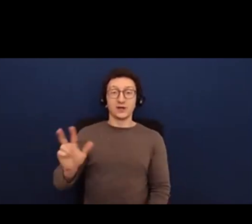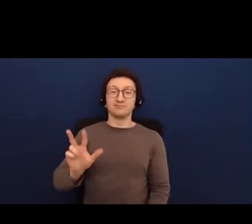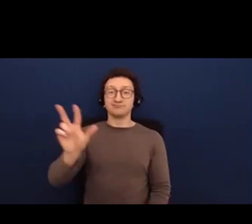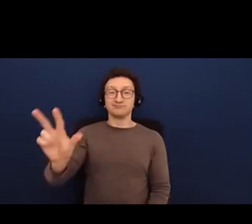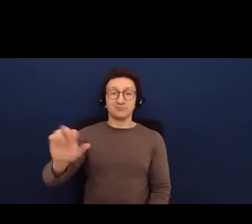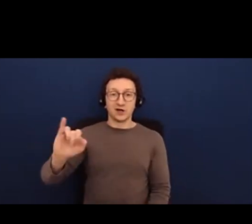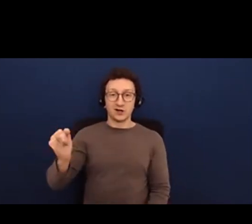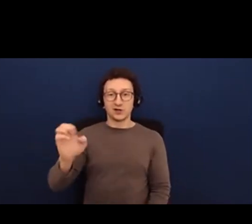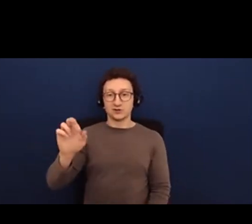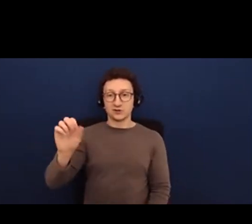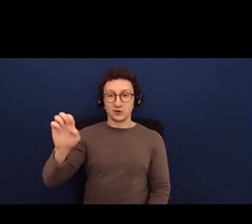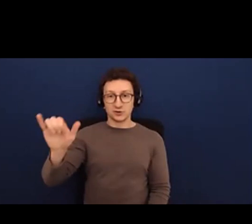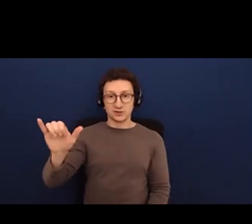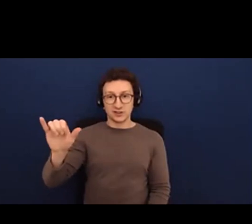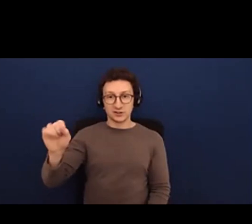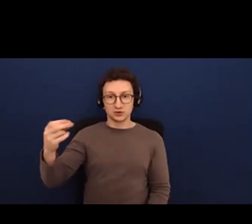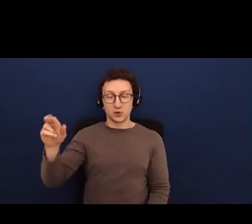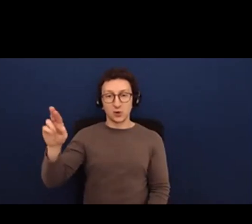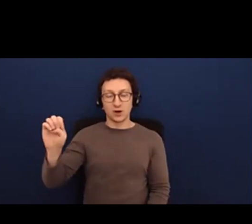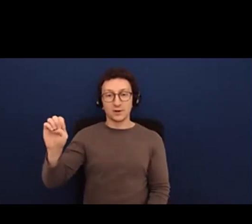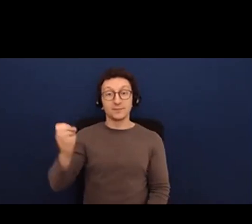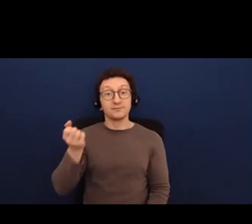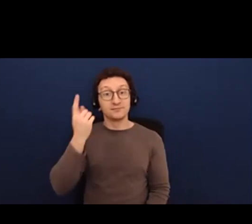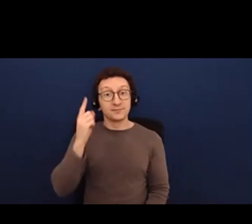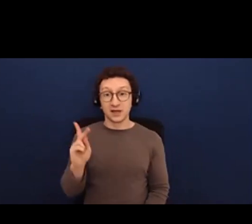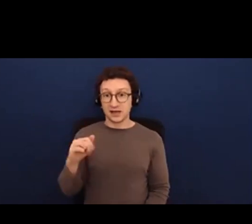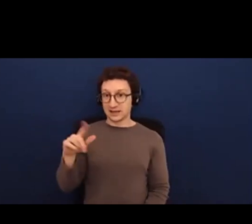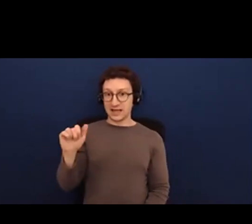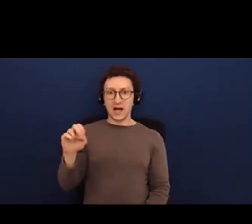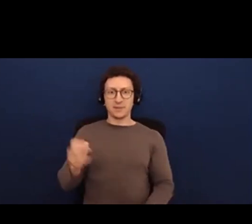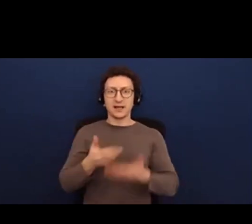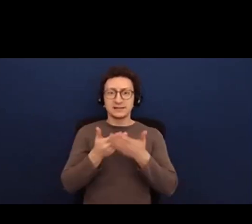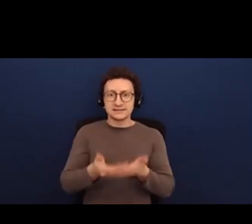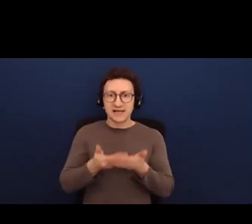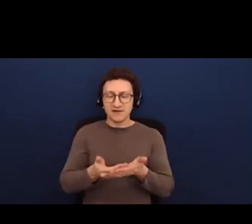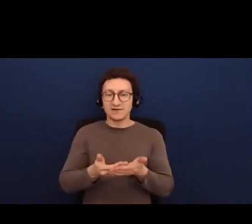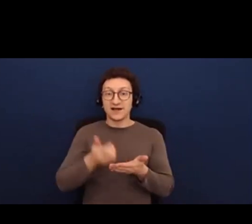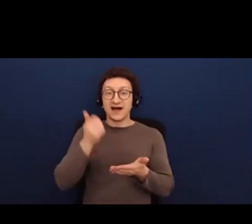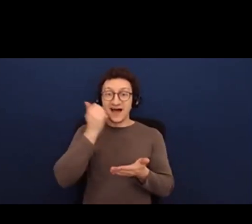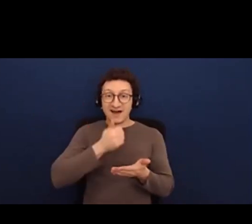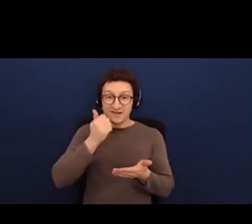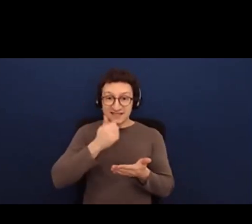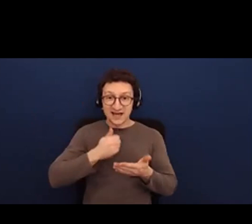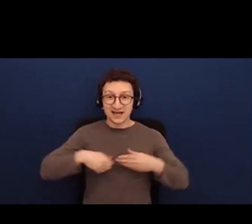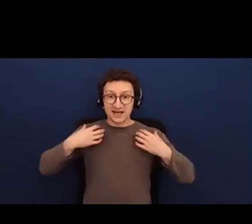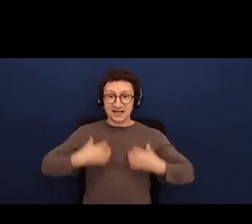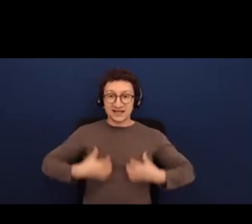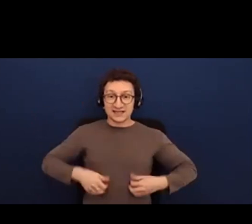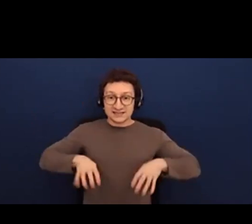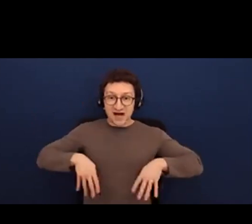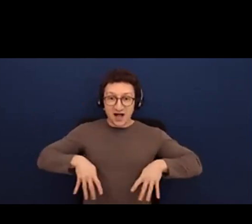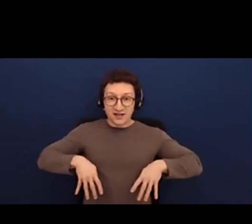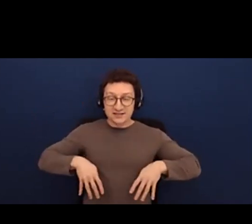that he davened every single day. Davened every single day with tallis and tefillin. That's Mordecai Kaplan, the